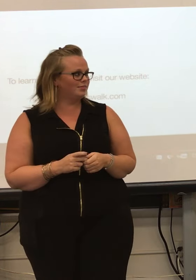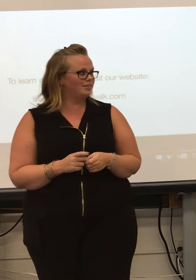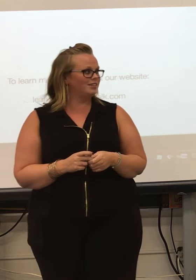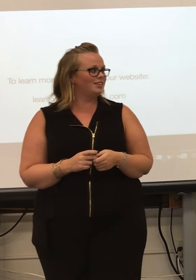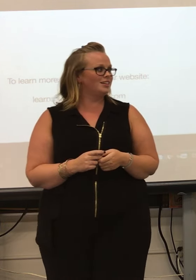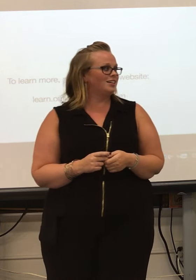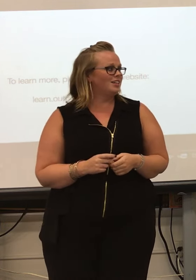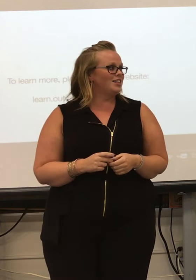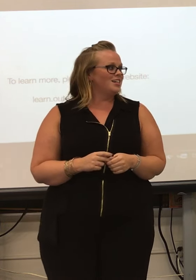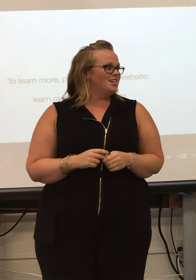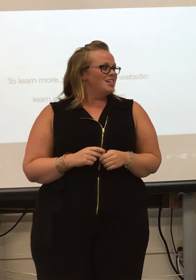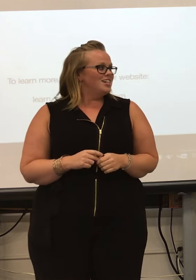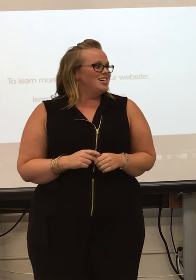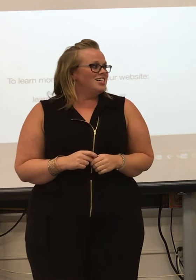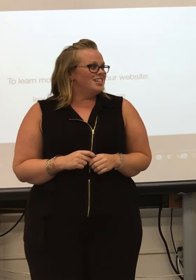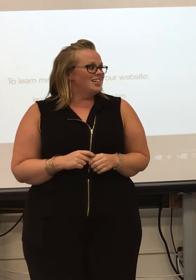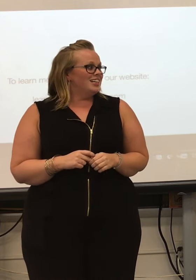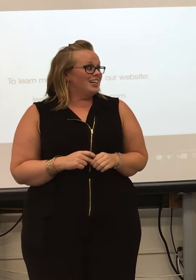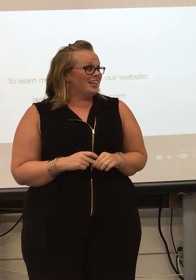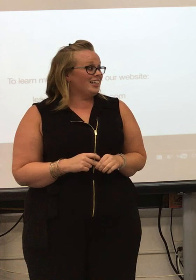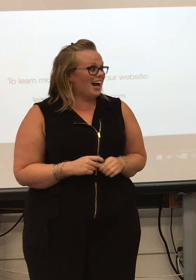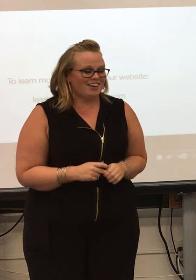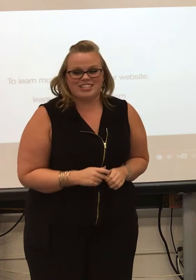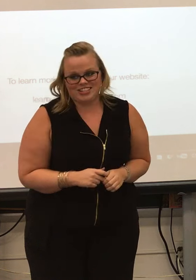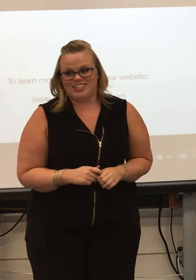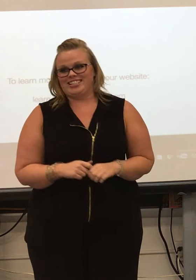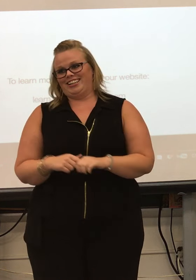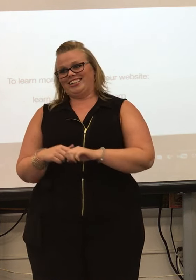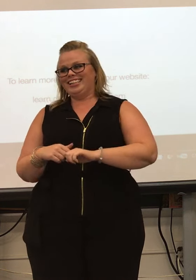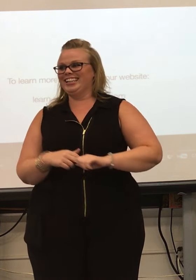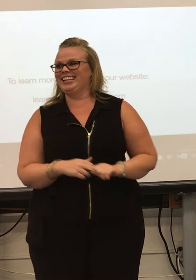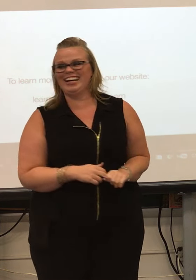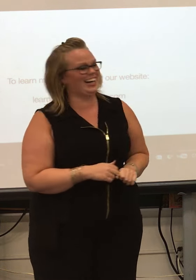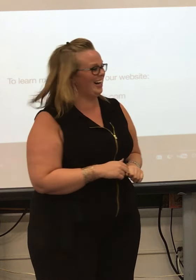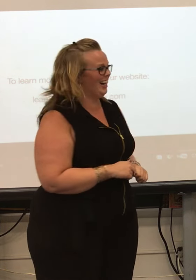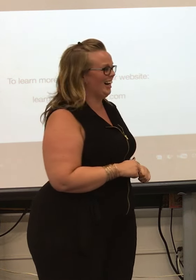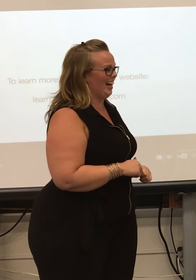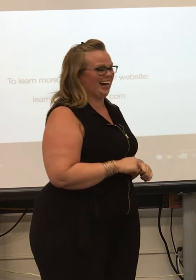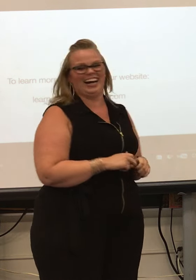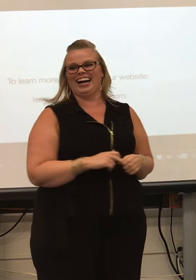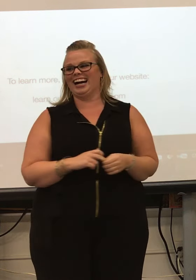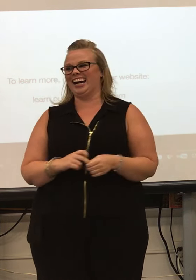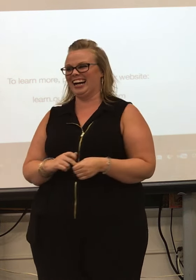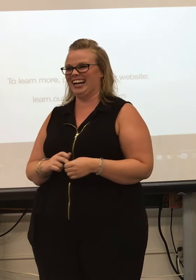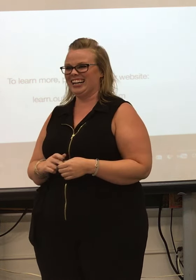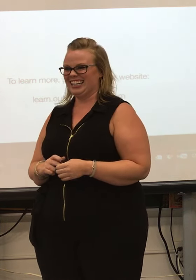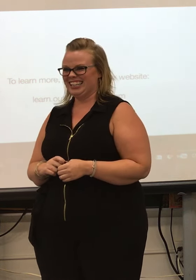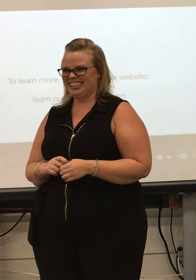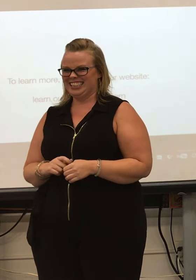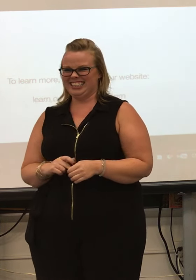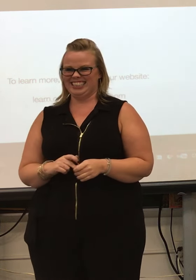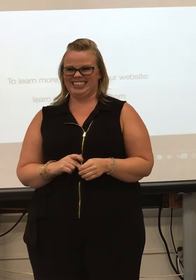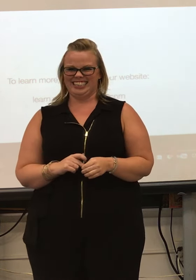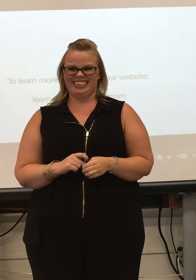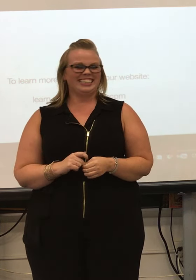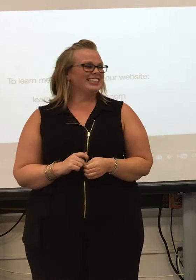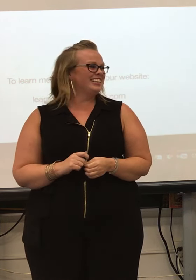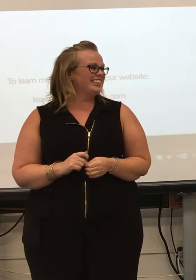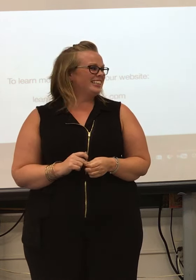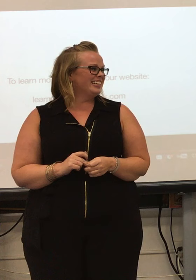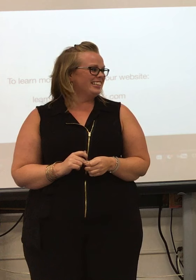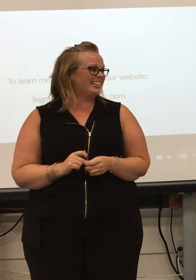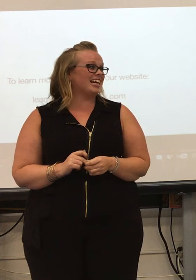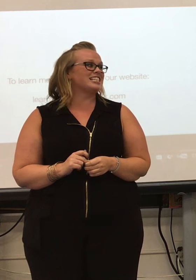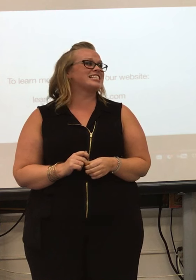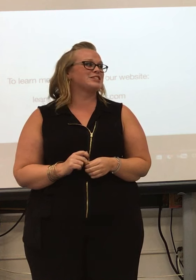to was there. Like, literally, she's like, look at this! I was so excited. Tears, so proud that we made such progress. And they came in from